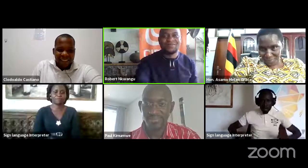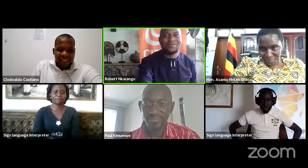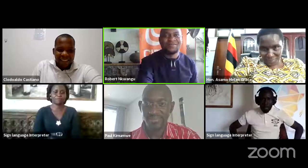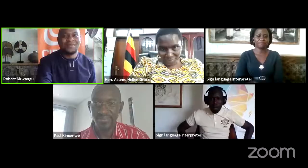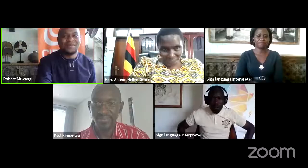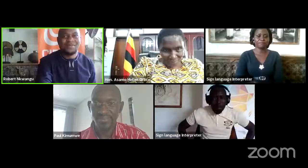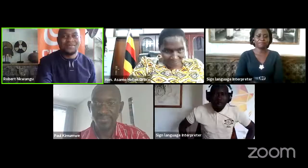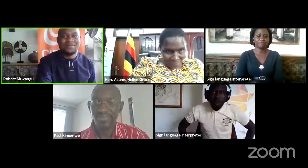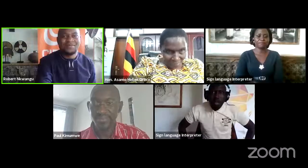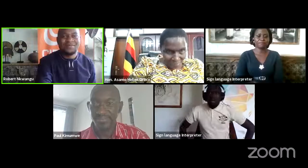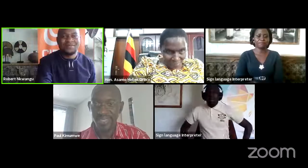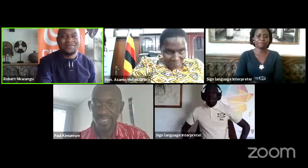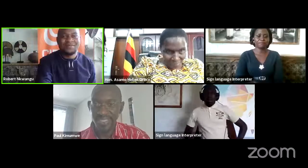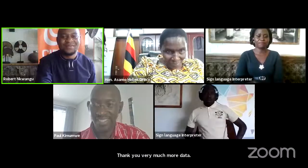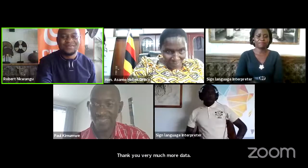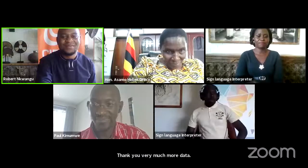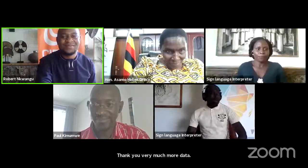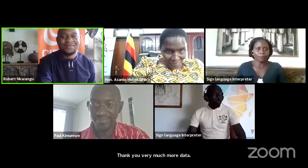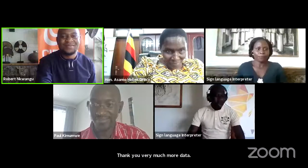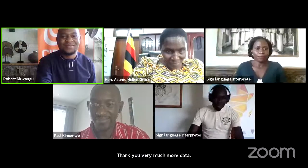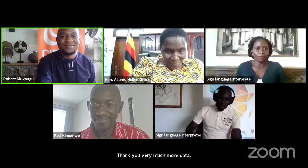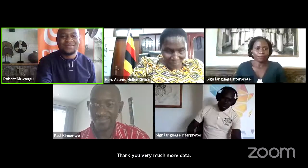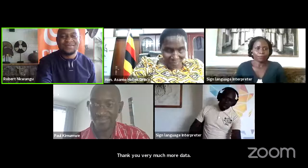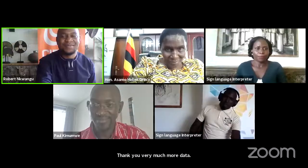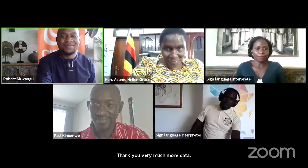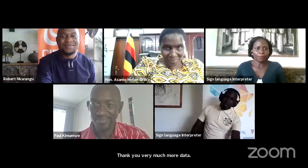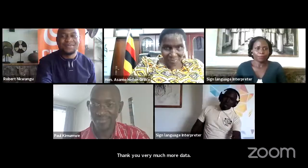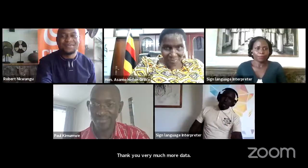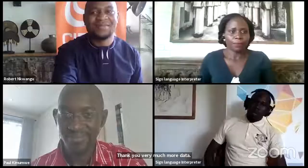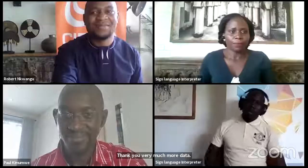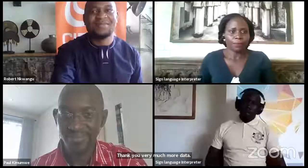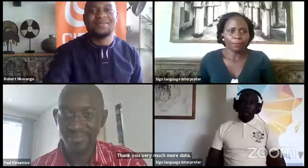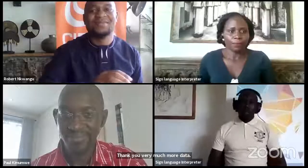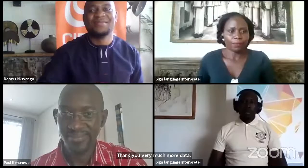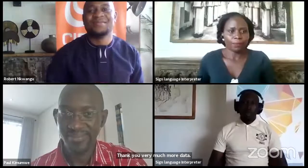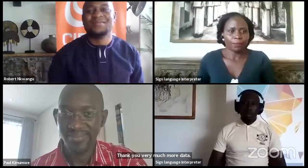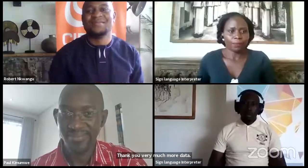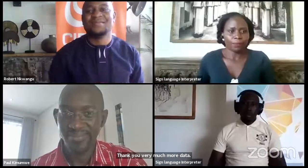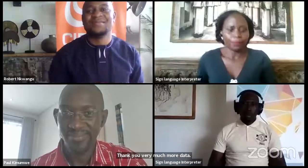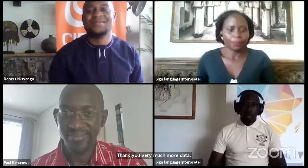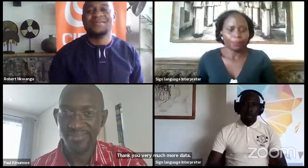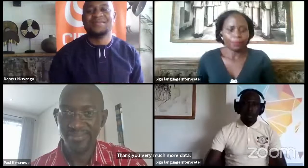Have a nice day, everyone. Thank you. Bye.